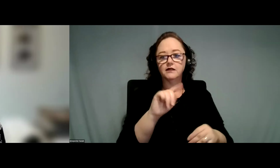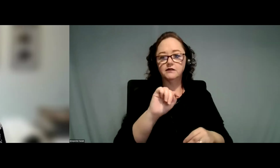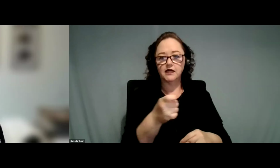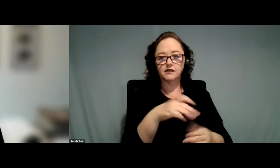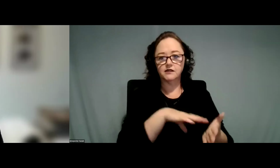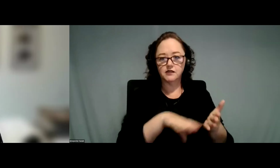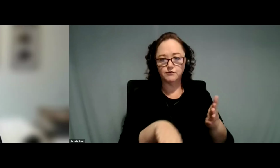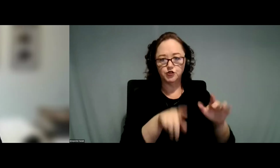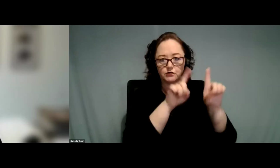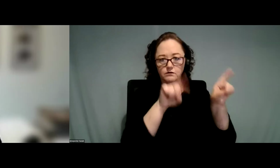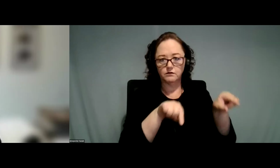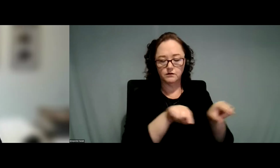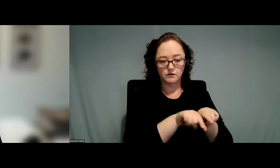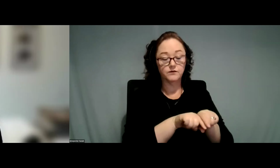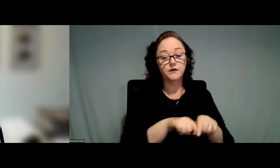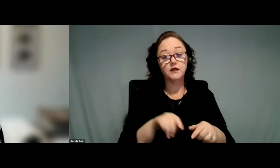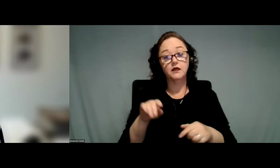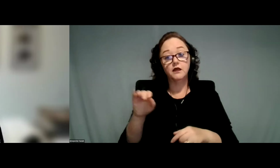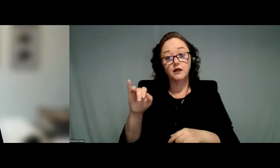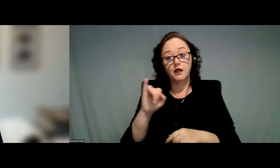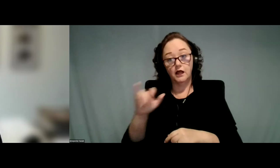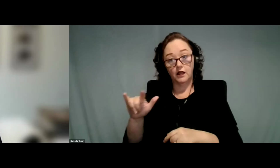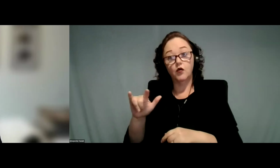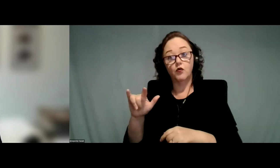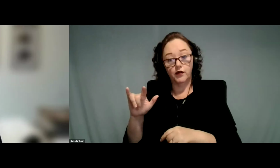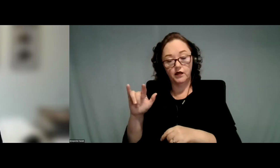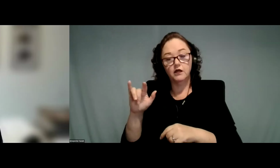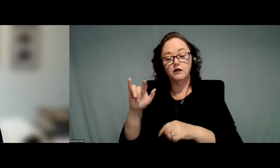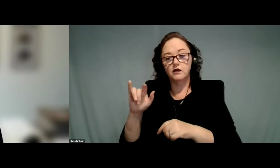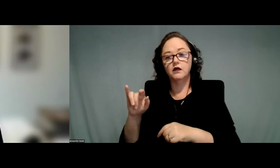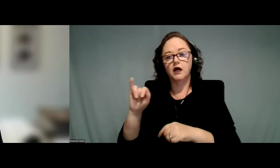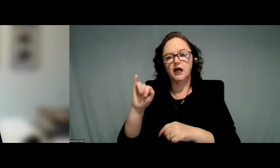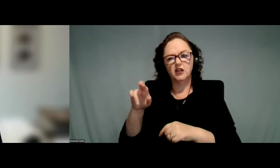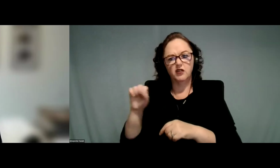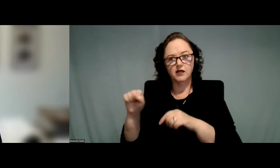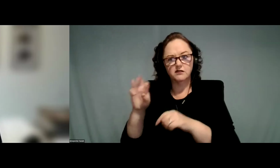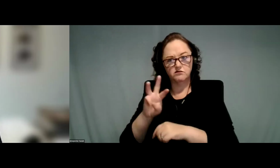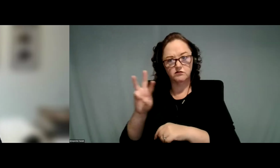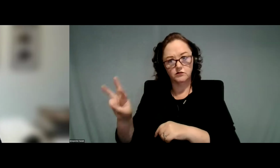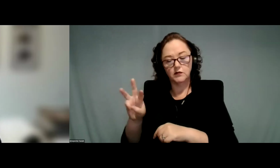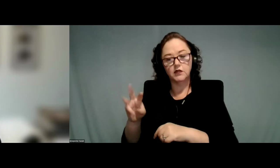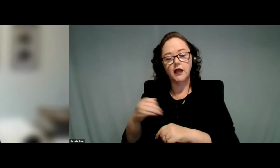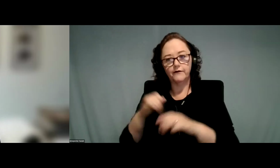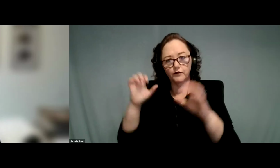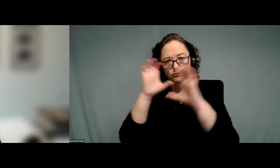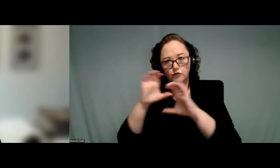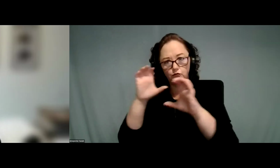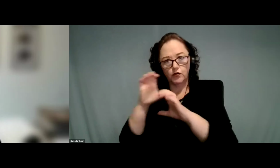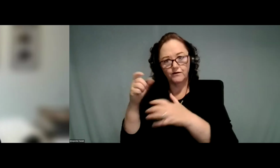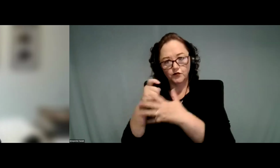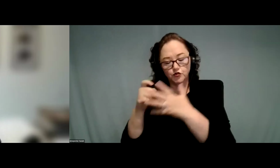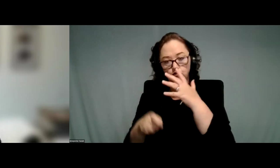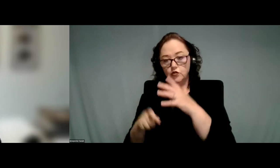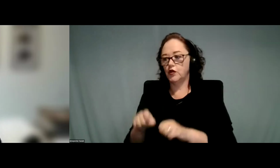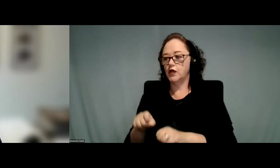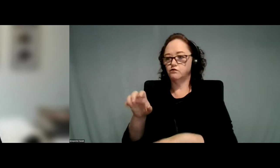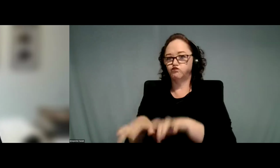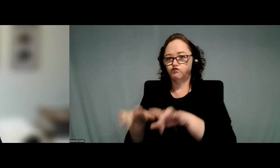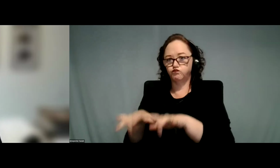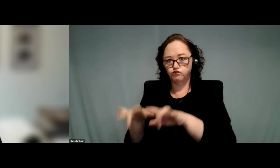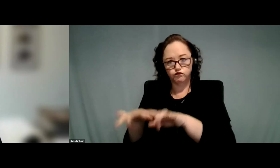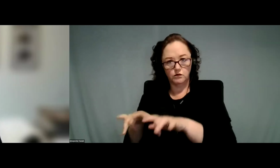Department of Revenue website also has a lookup feature. So you can look up names of entities to see if they do